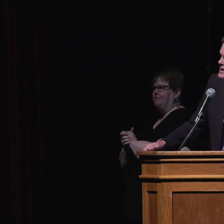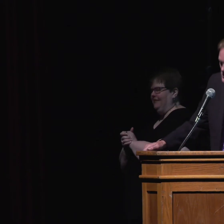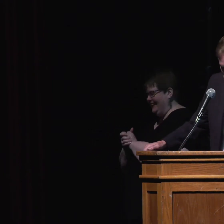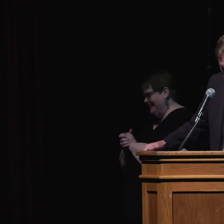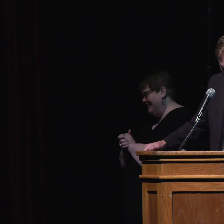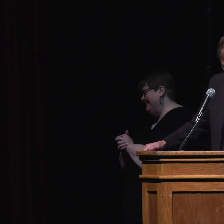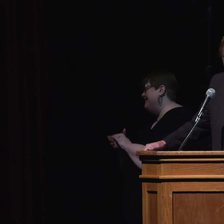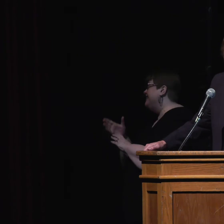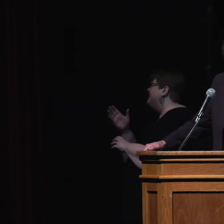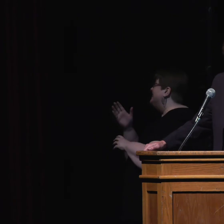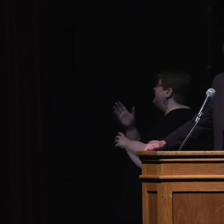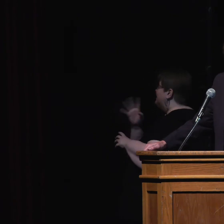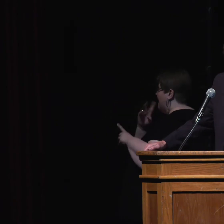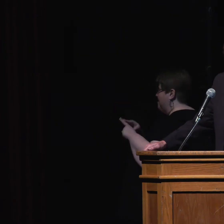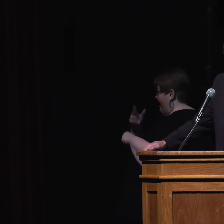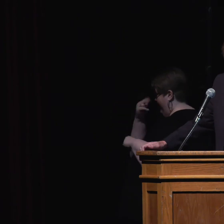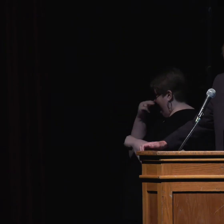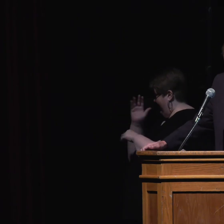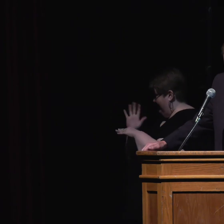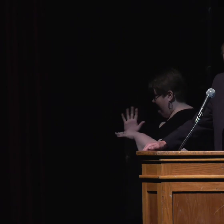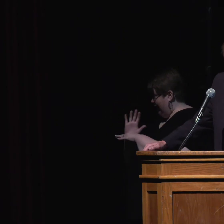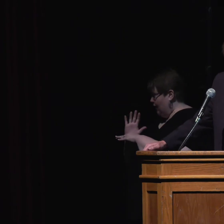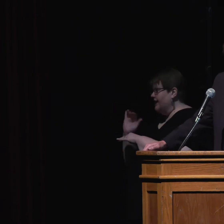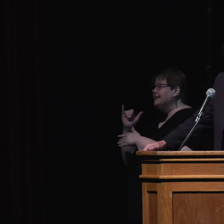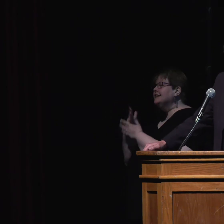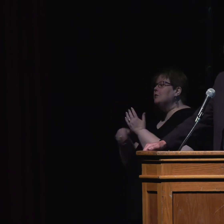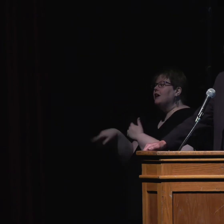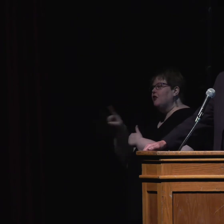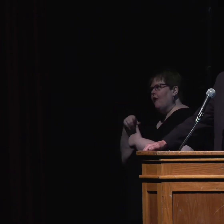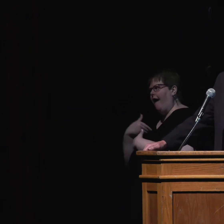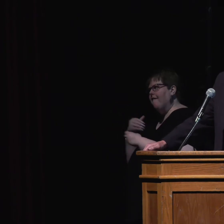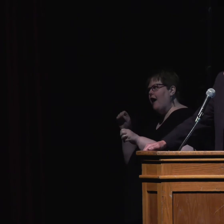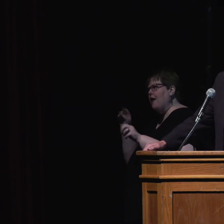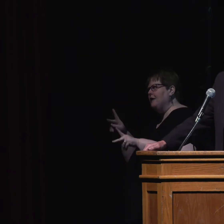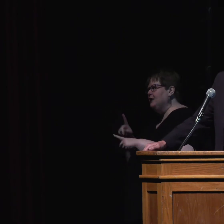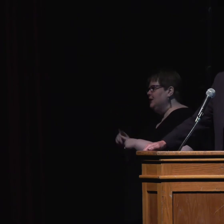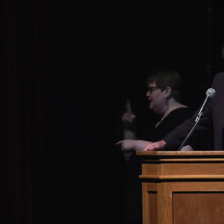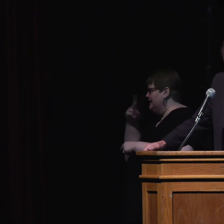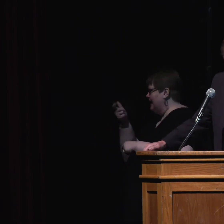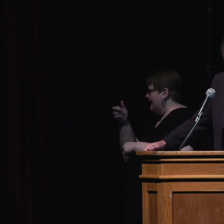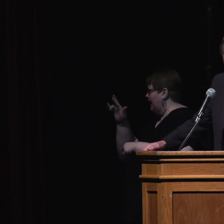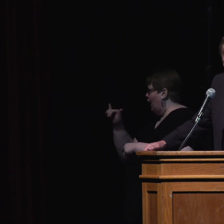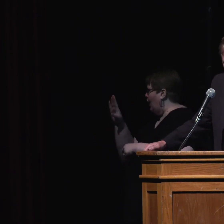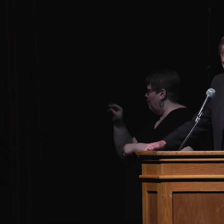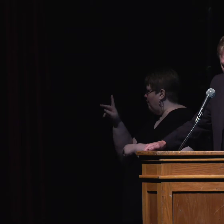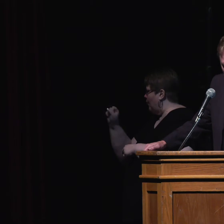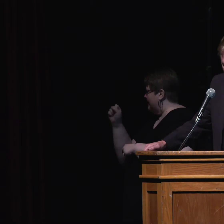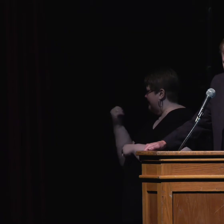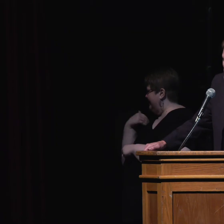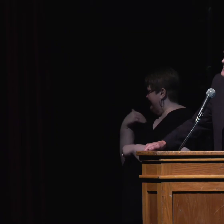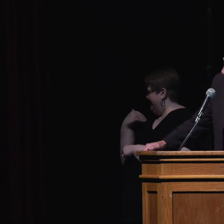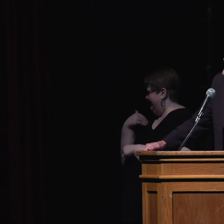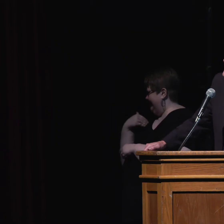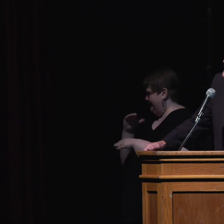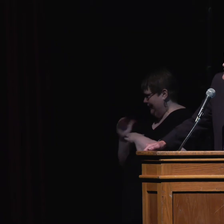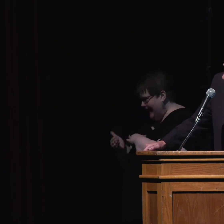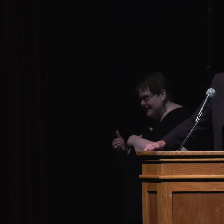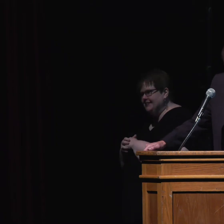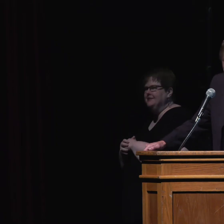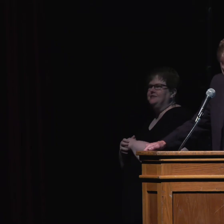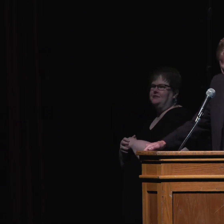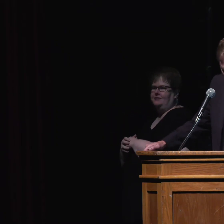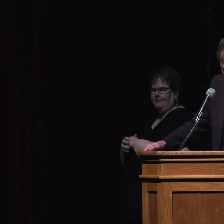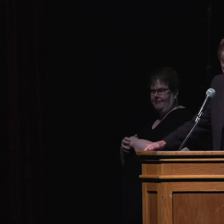Speaking of hilarious videos, like some of you, I had the opportunity to see Gary Brooks this past weekend